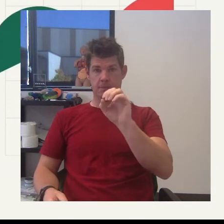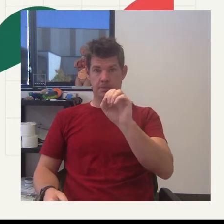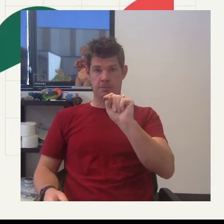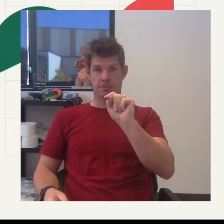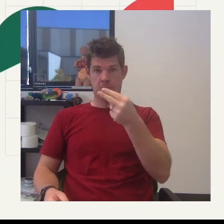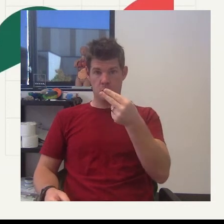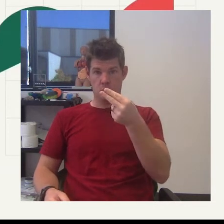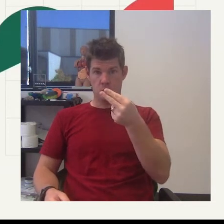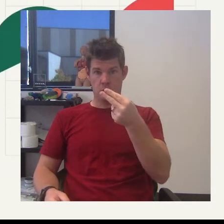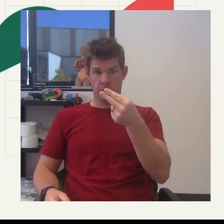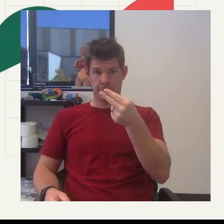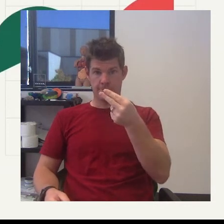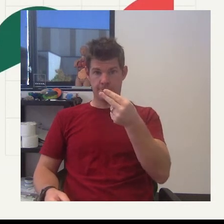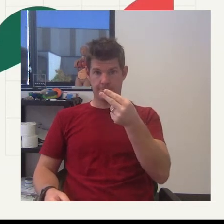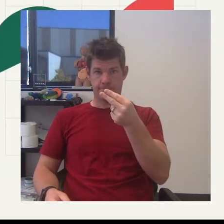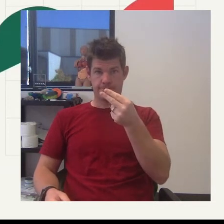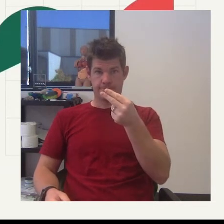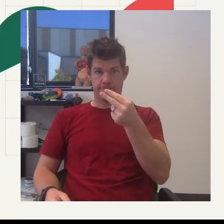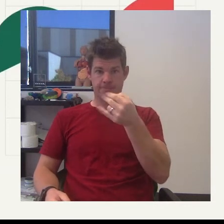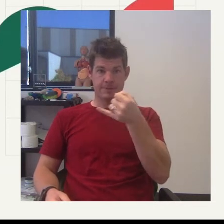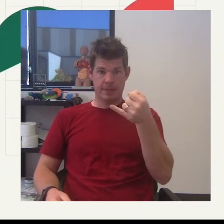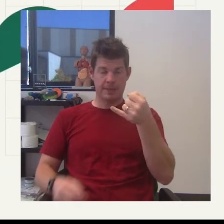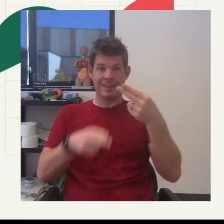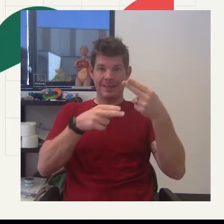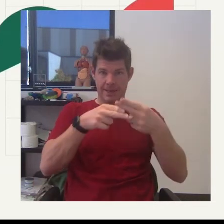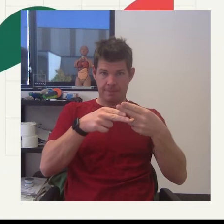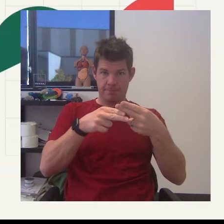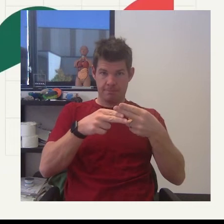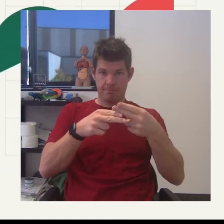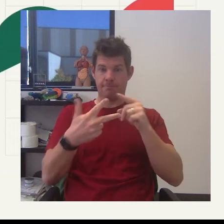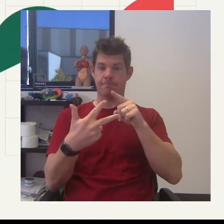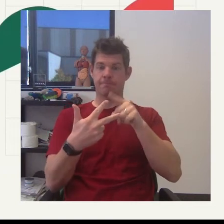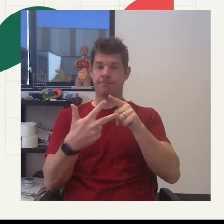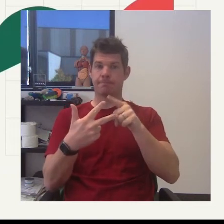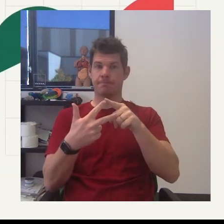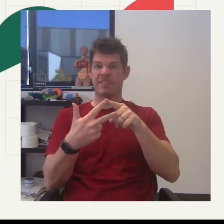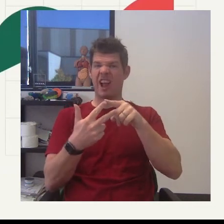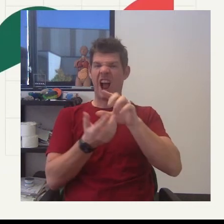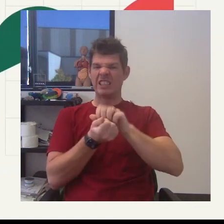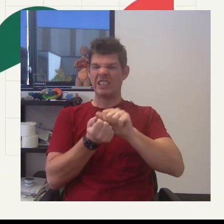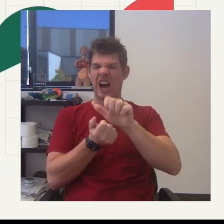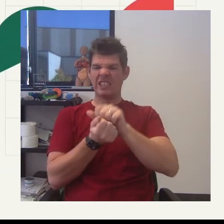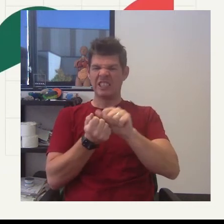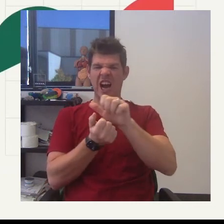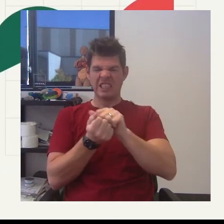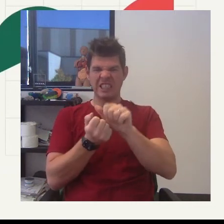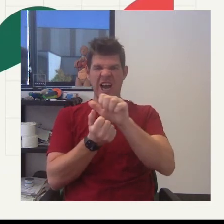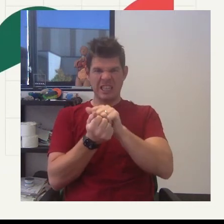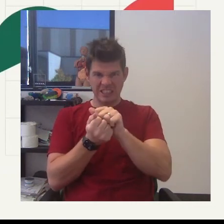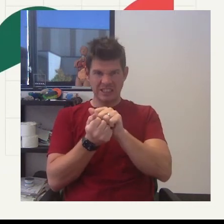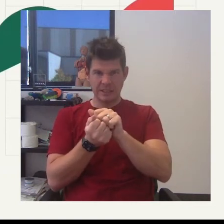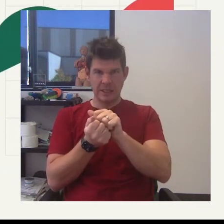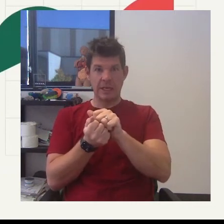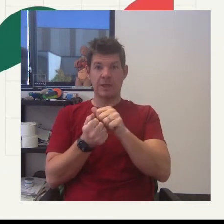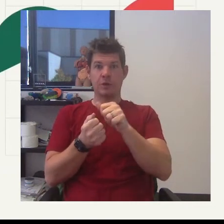For the crunchy peanut butter, you're going to rename yourself Crunchy and your first name. And for the people who are either